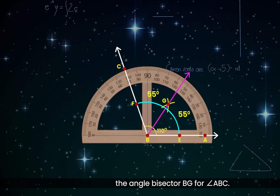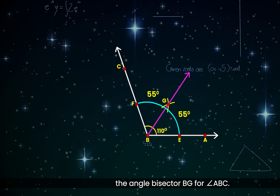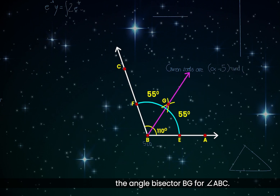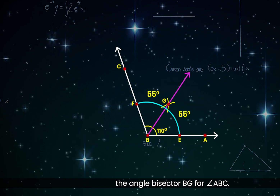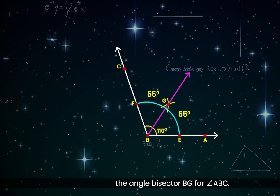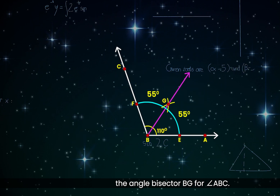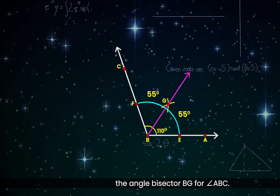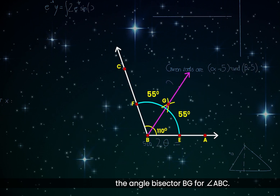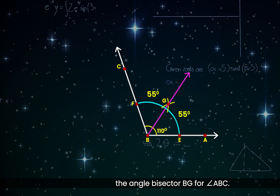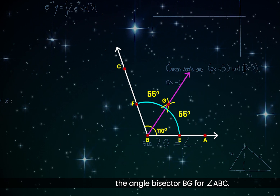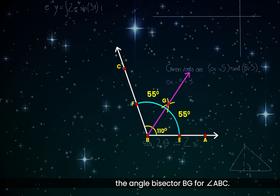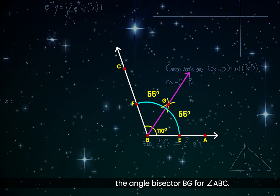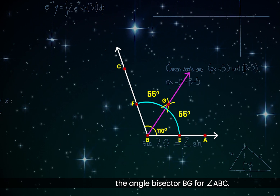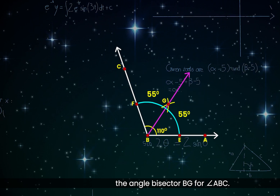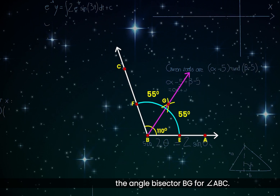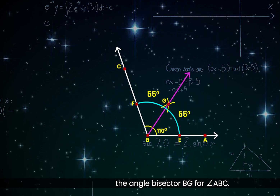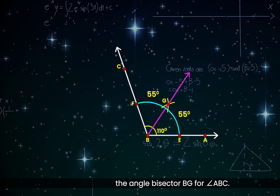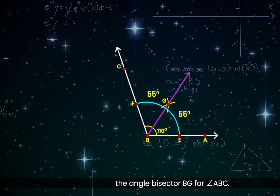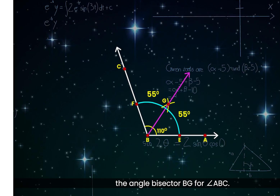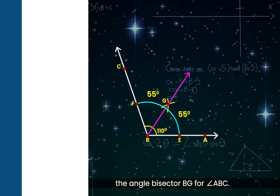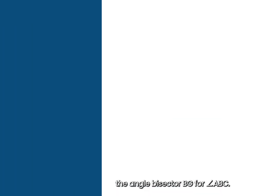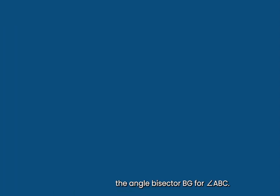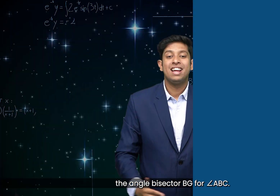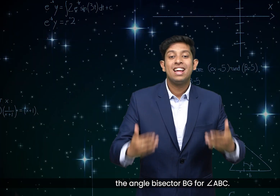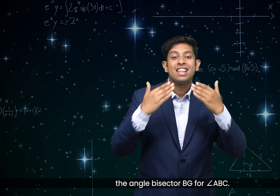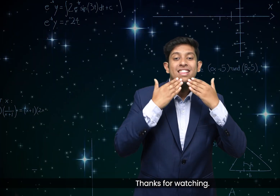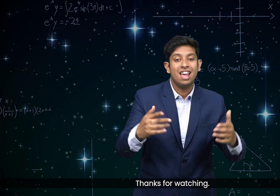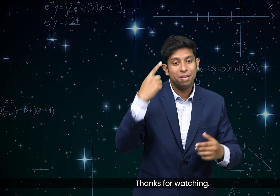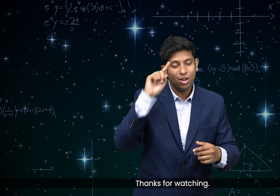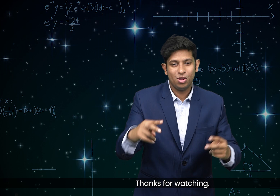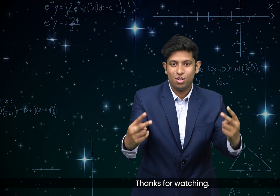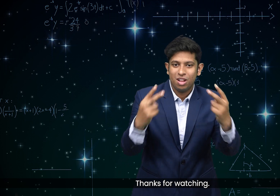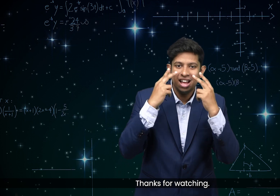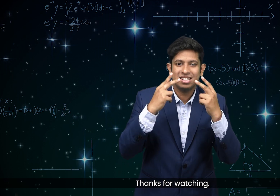Thanks for watching.